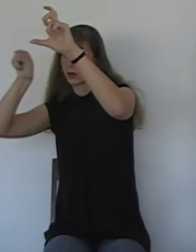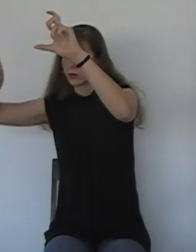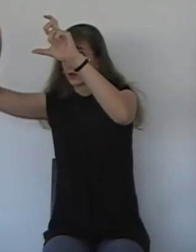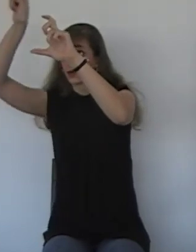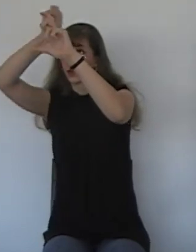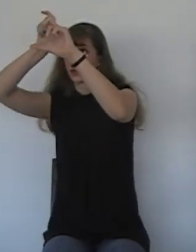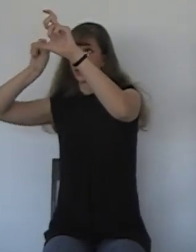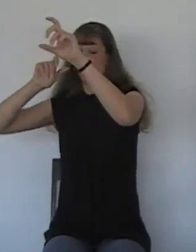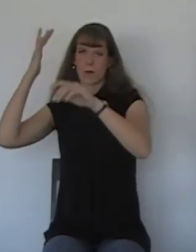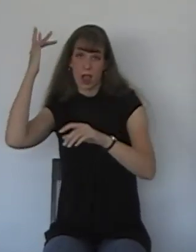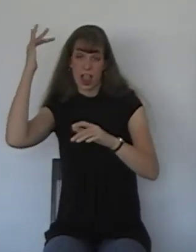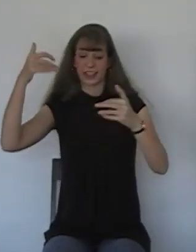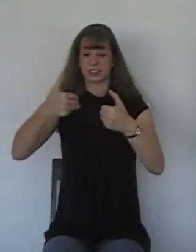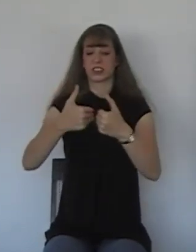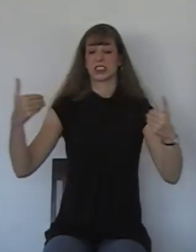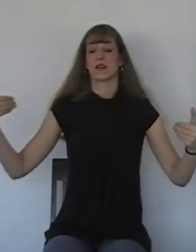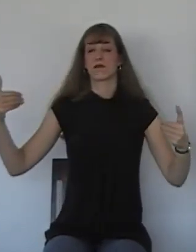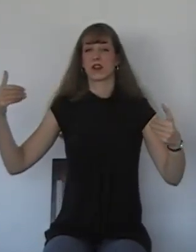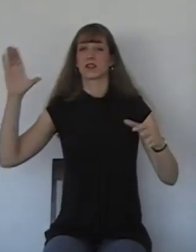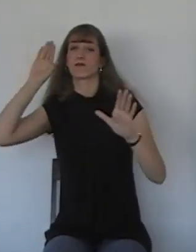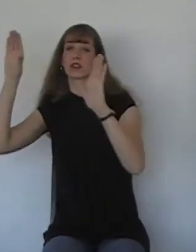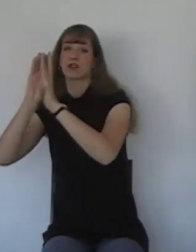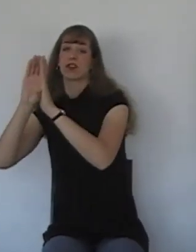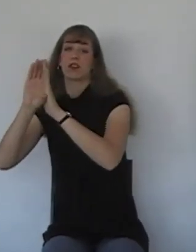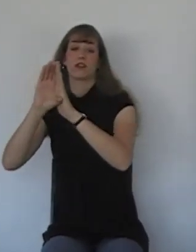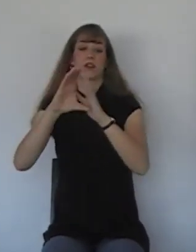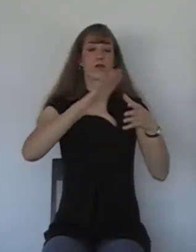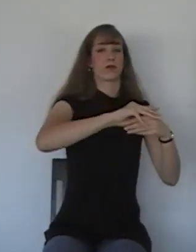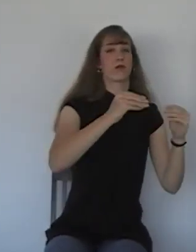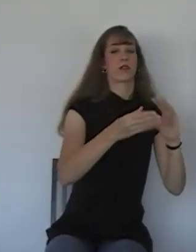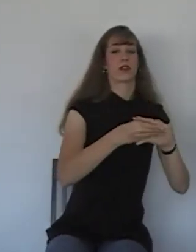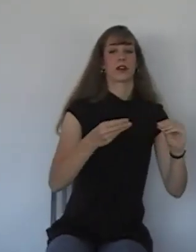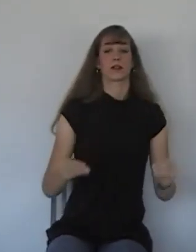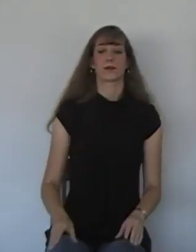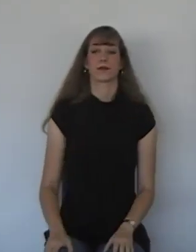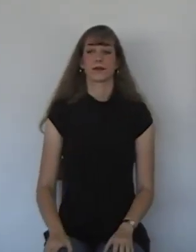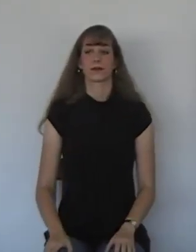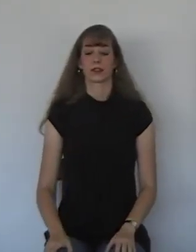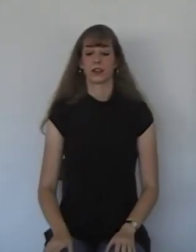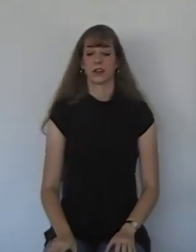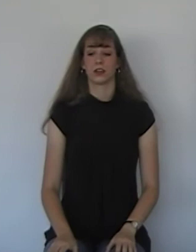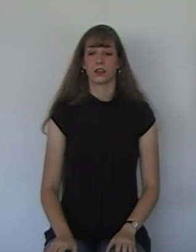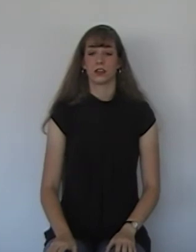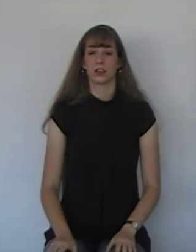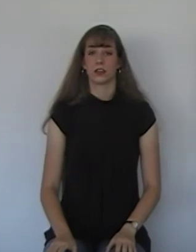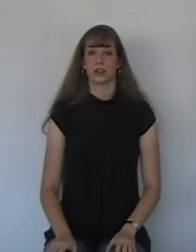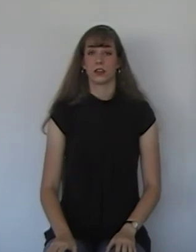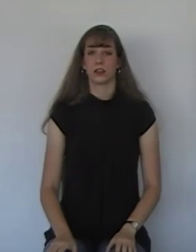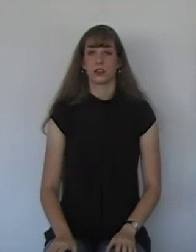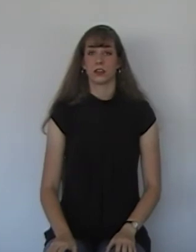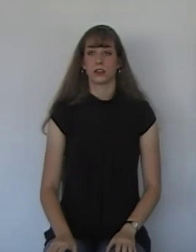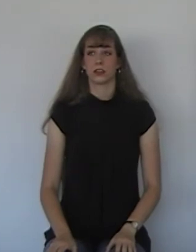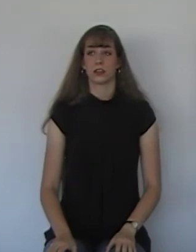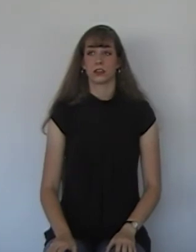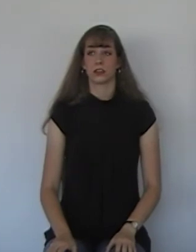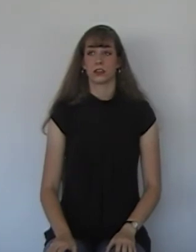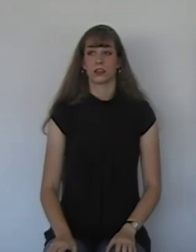After that is done, captions are written for underneath the pictures, and those are pasted onto the pages as well.